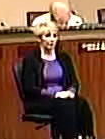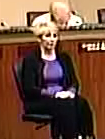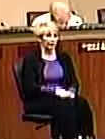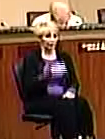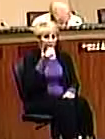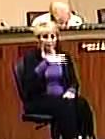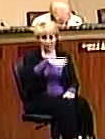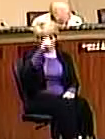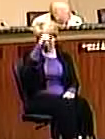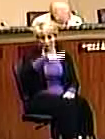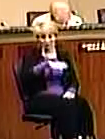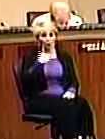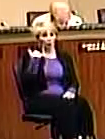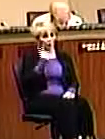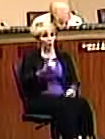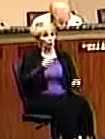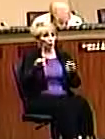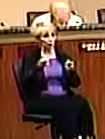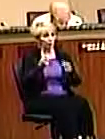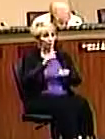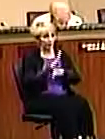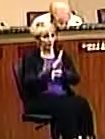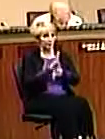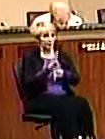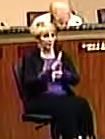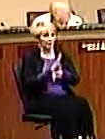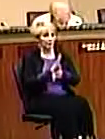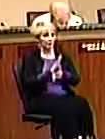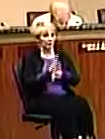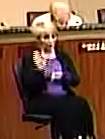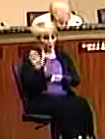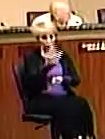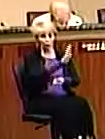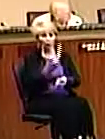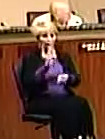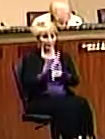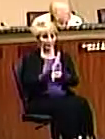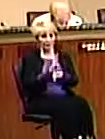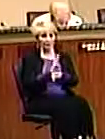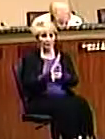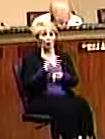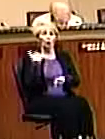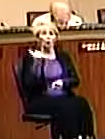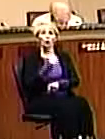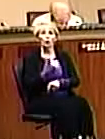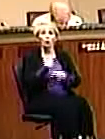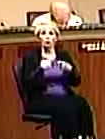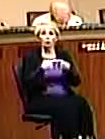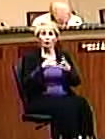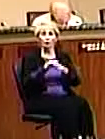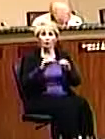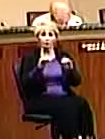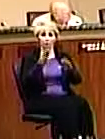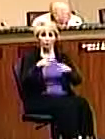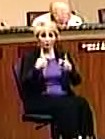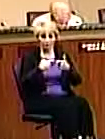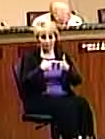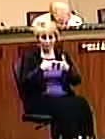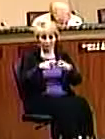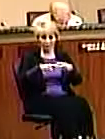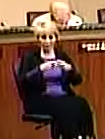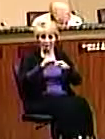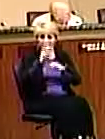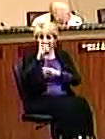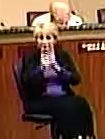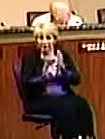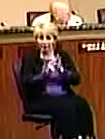Ladies and gentlemen, we're running a business. It's your business. We're the utility that put your electricity on in